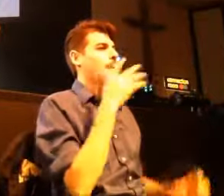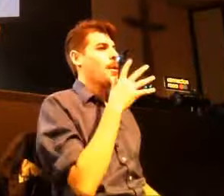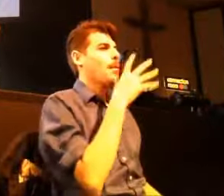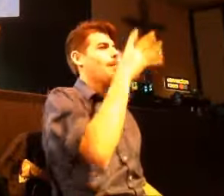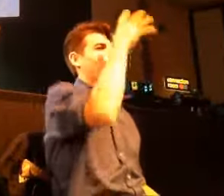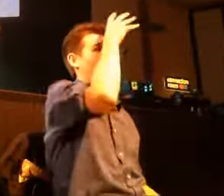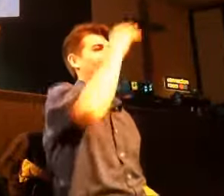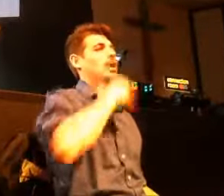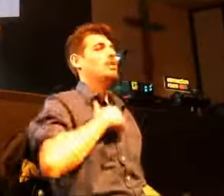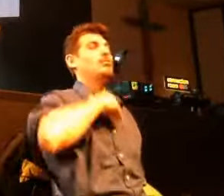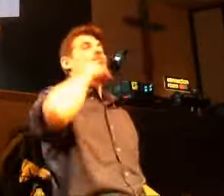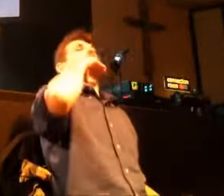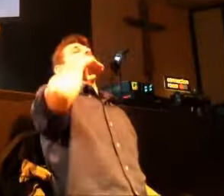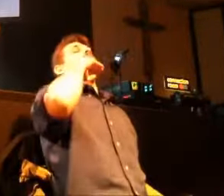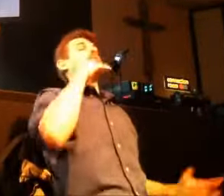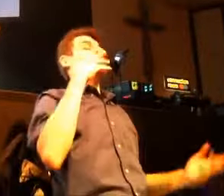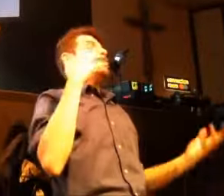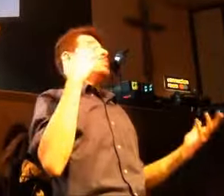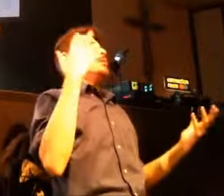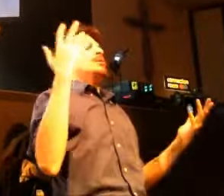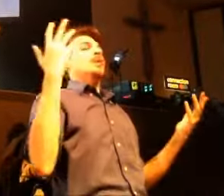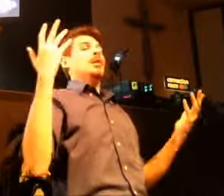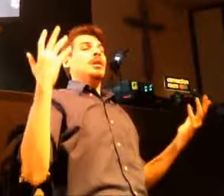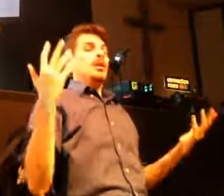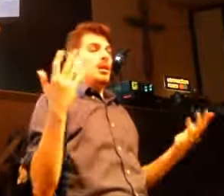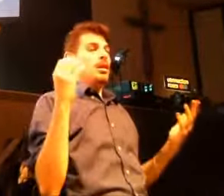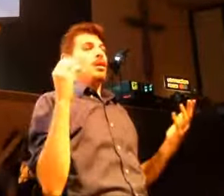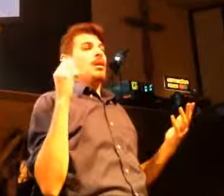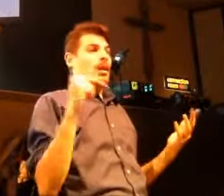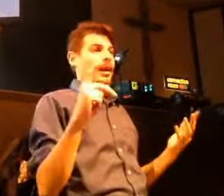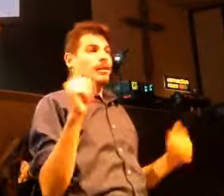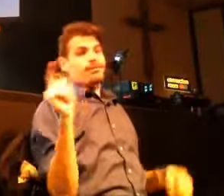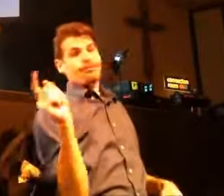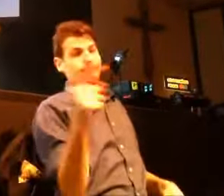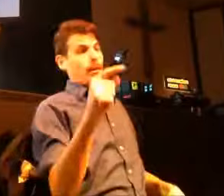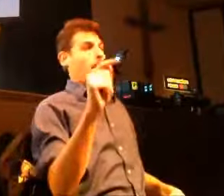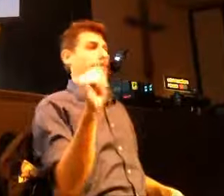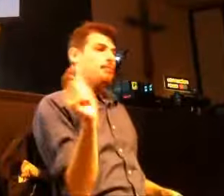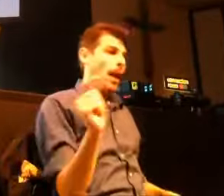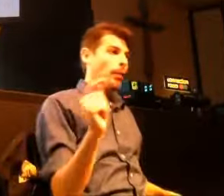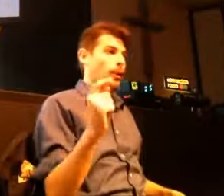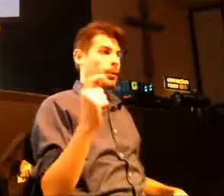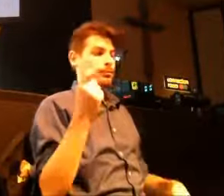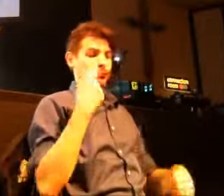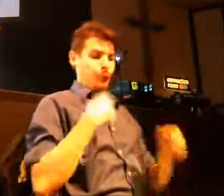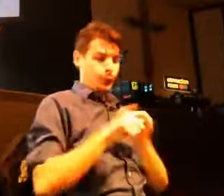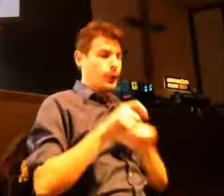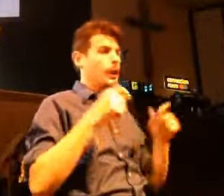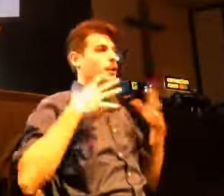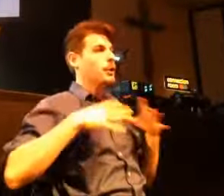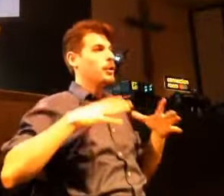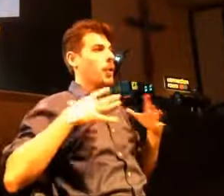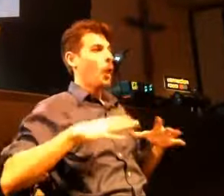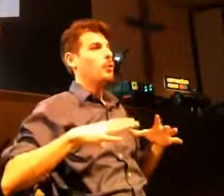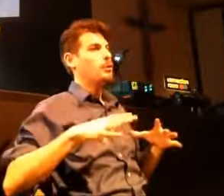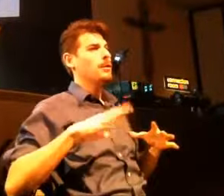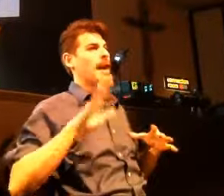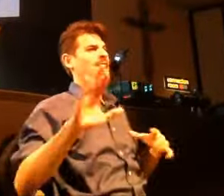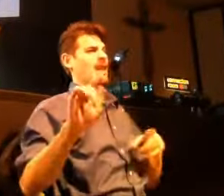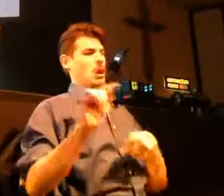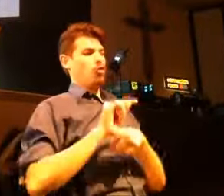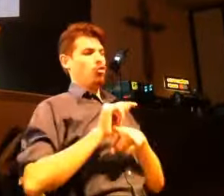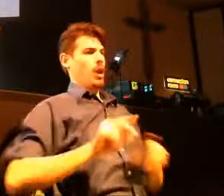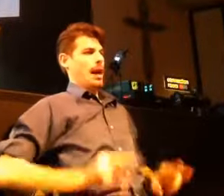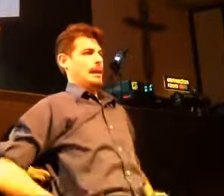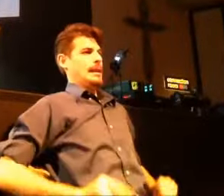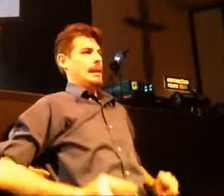know if I can handle this anymore. And I picked him up and took him into the bathroom and took off his wet clothes and put him on the potty and held this drenched training diaper, which